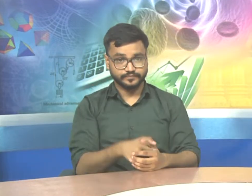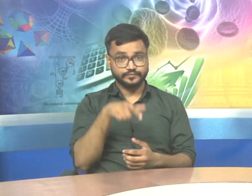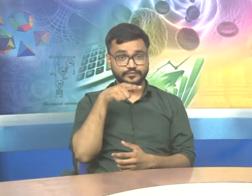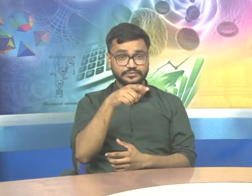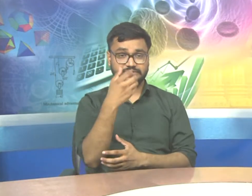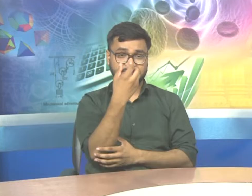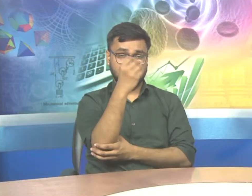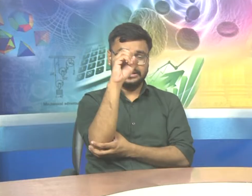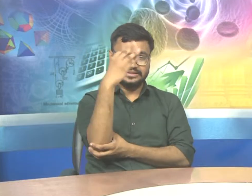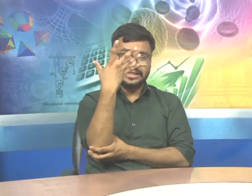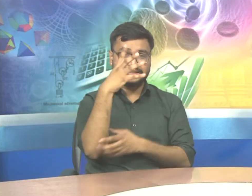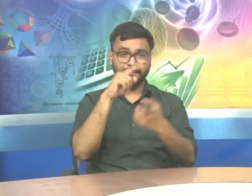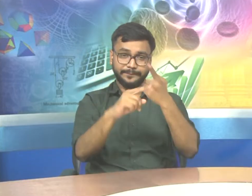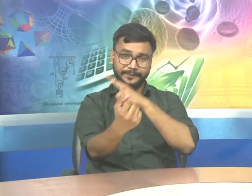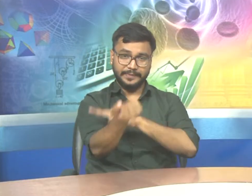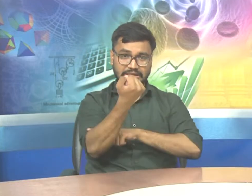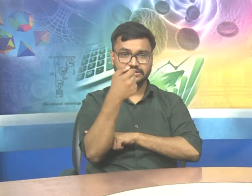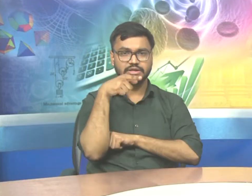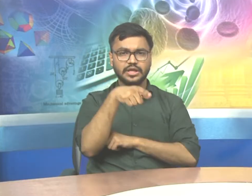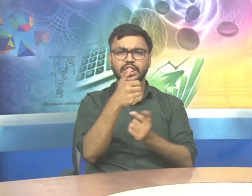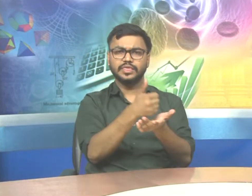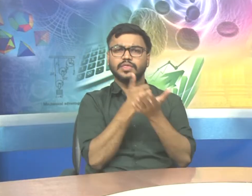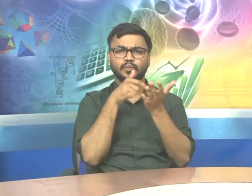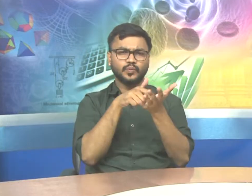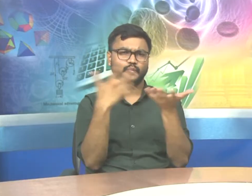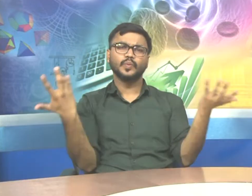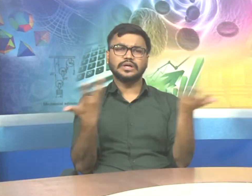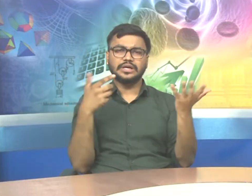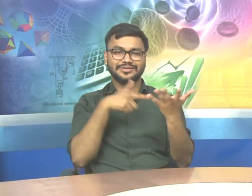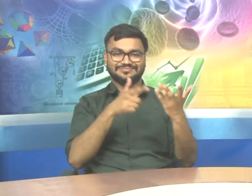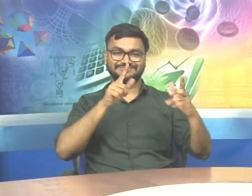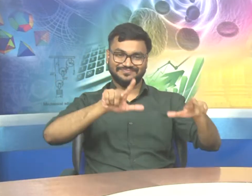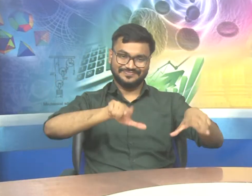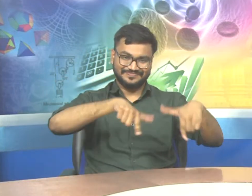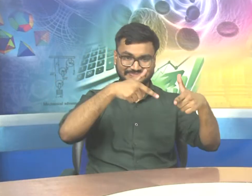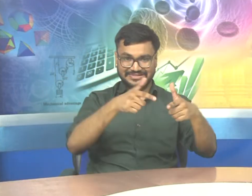Light energy also helps in plant growth